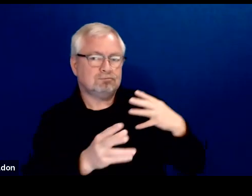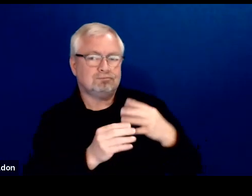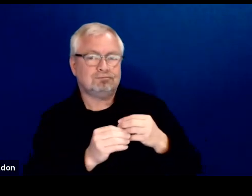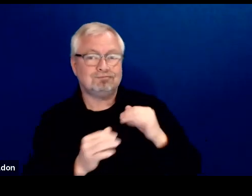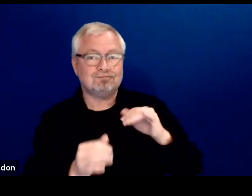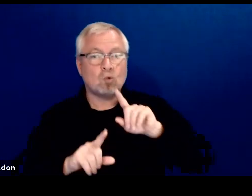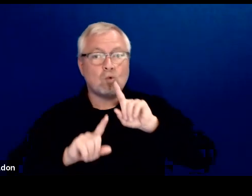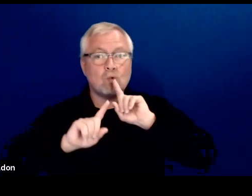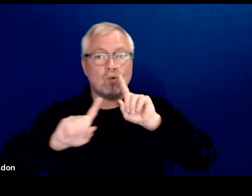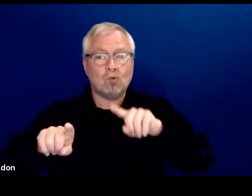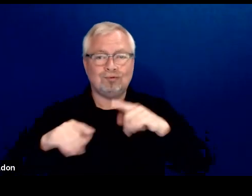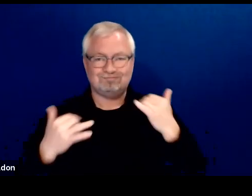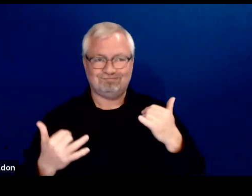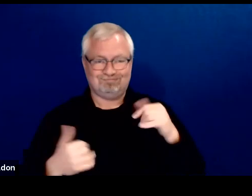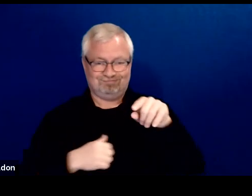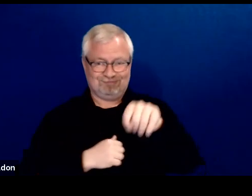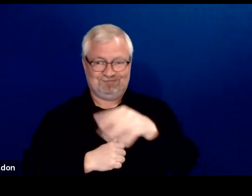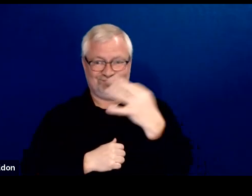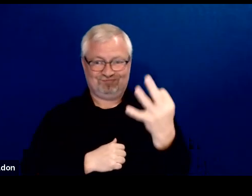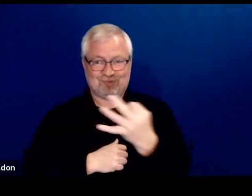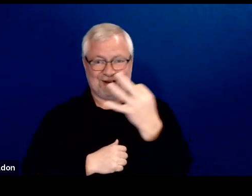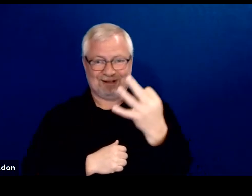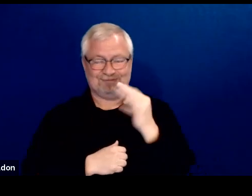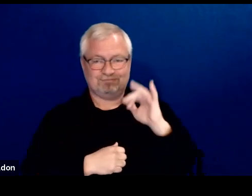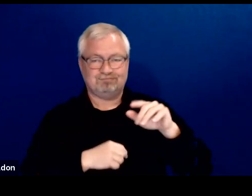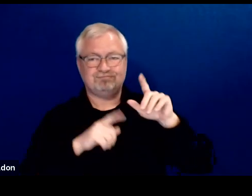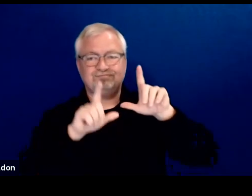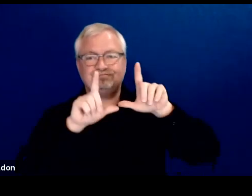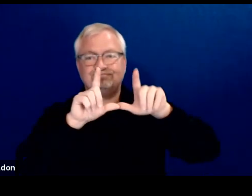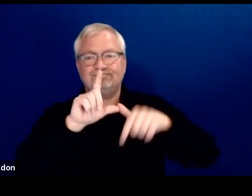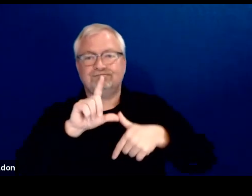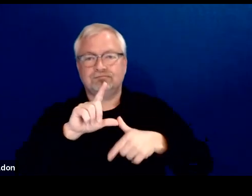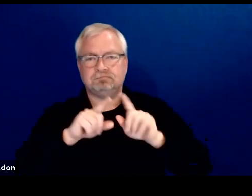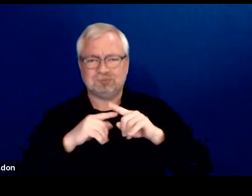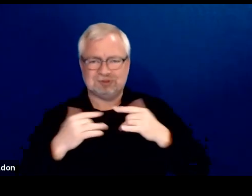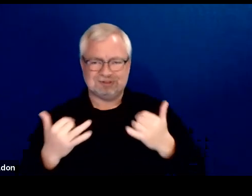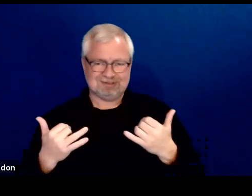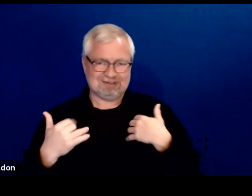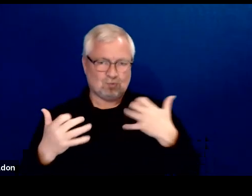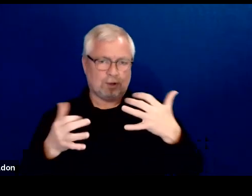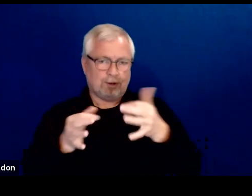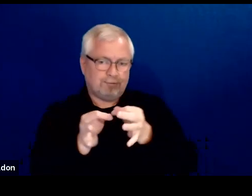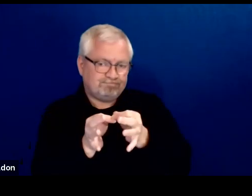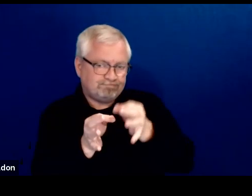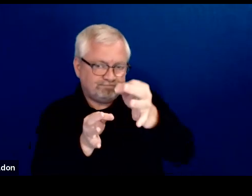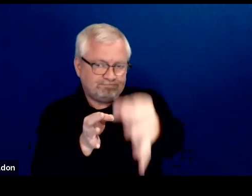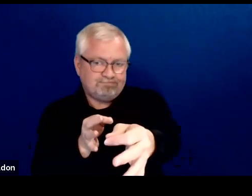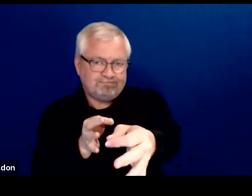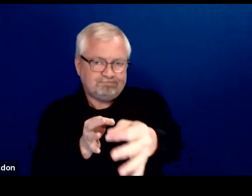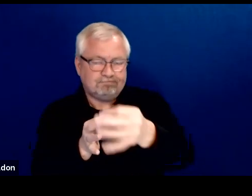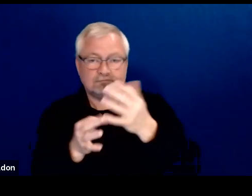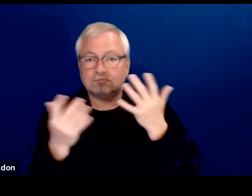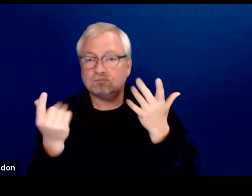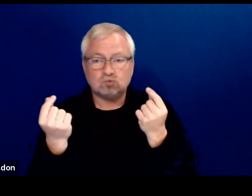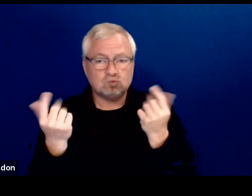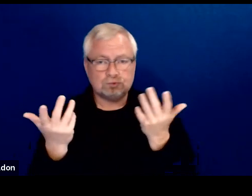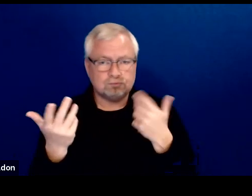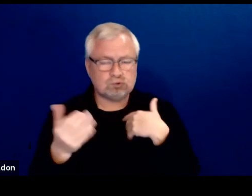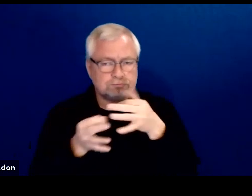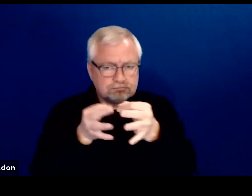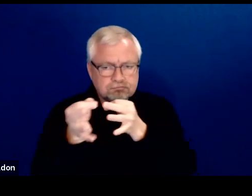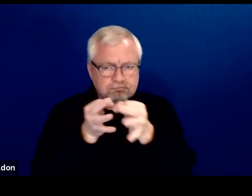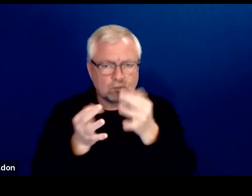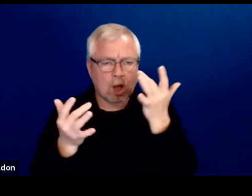going to do next in extension and what's driving some of these decisions. And more importantly, how are we looking